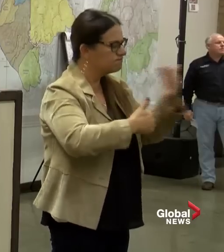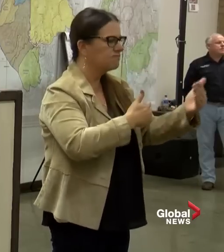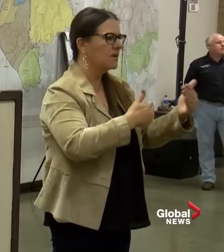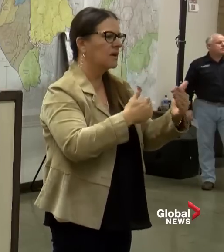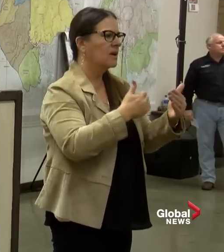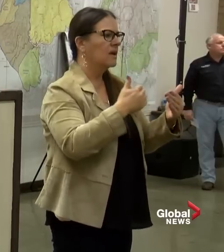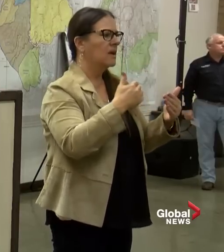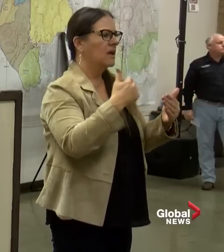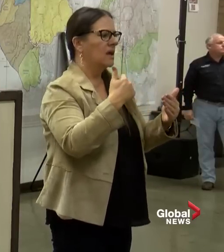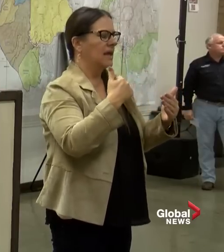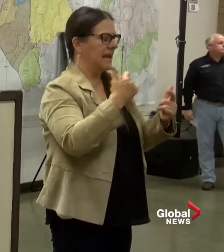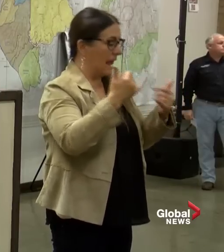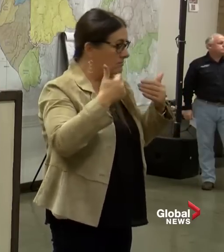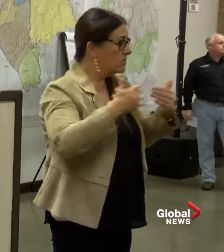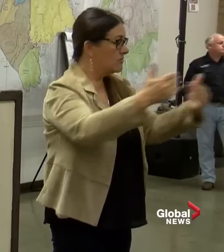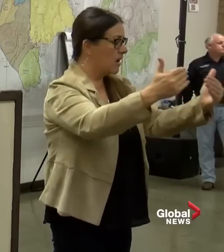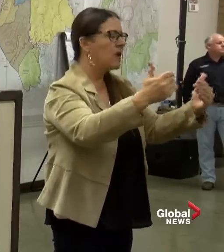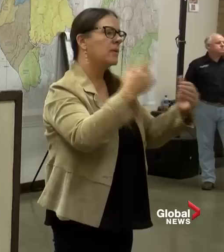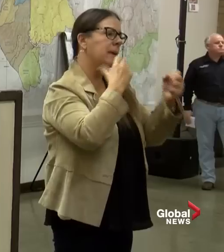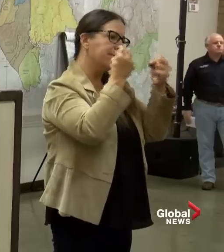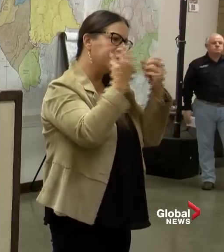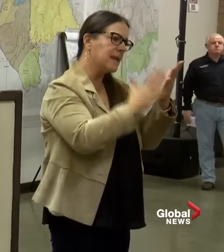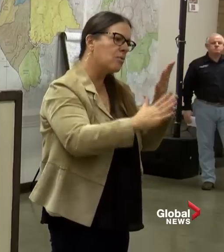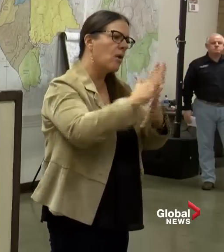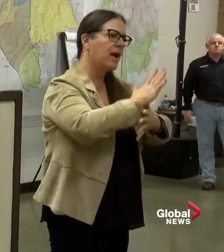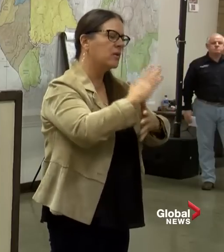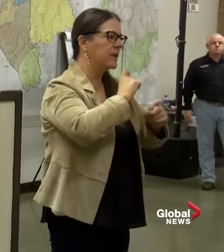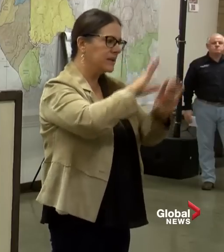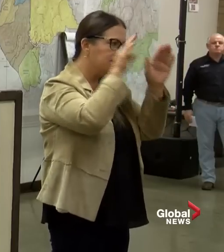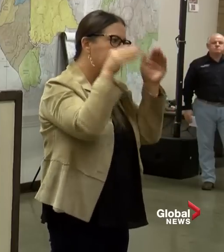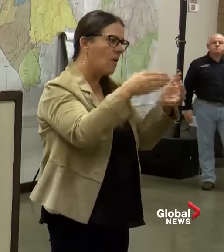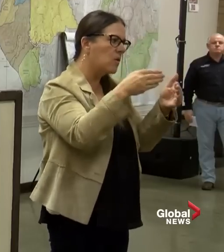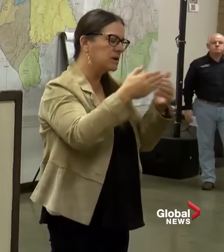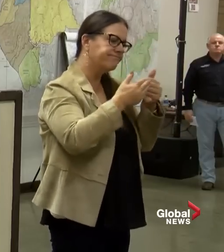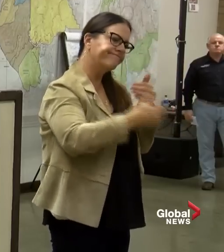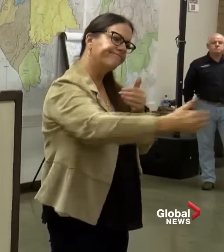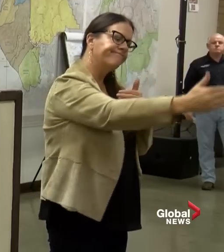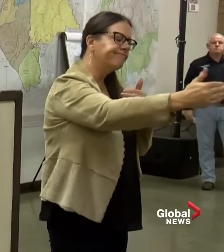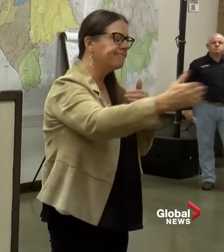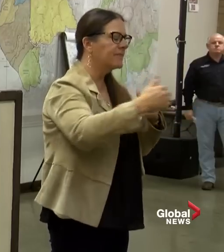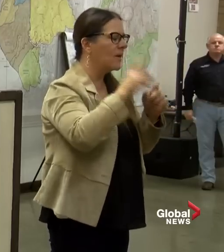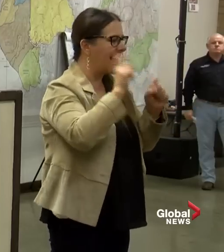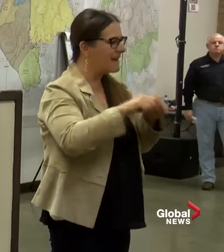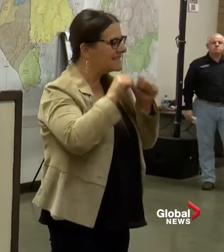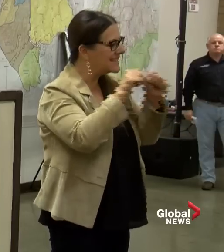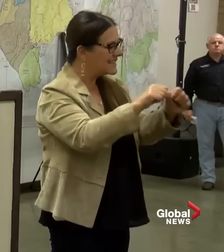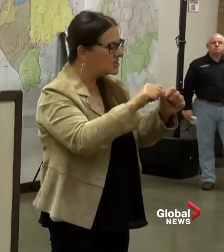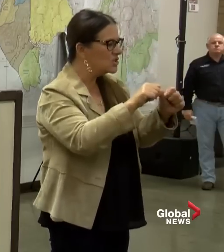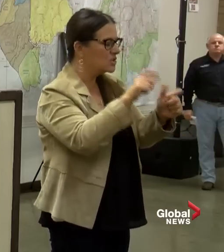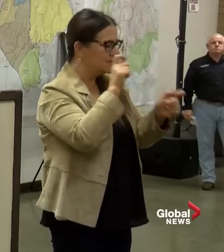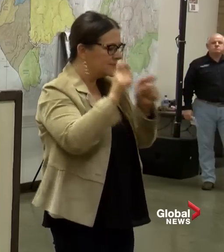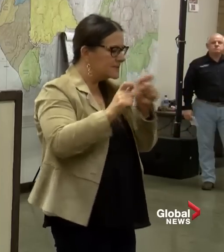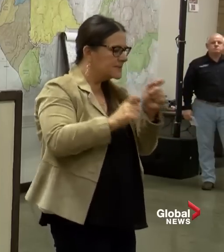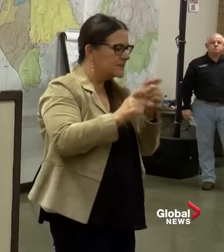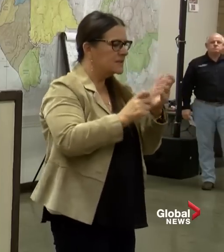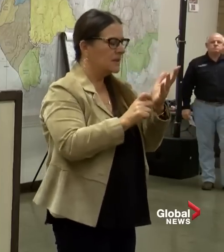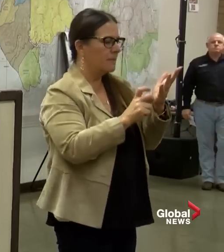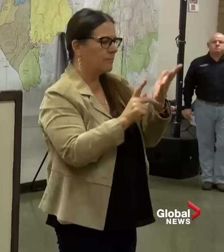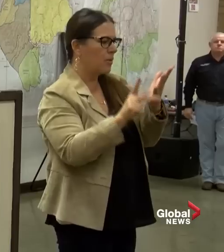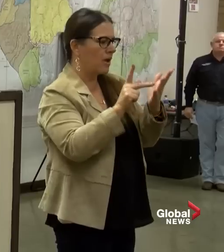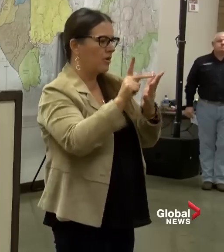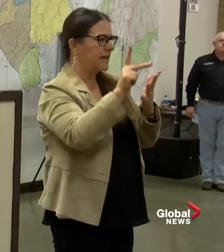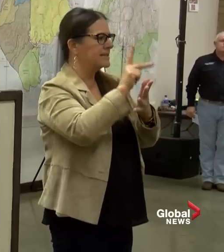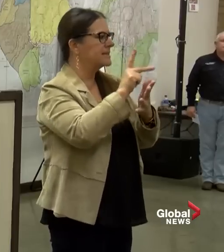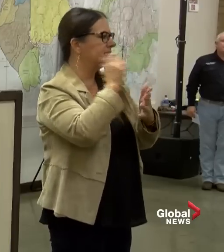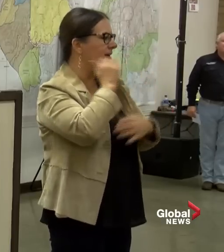recovery operation forward, there's going to be many priorities of focus throughout this process, and we have to continually refine the priorities we're focused on day